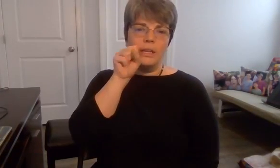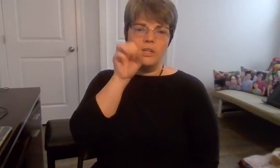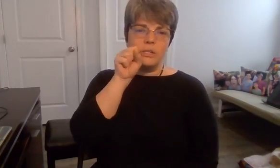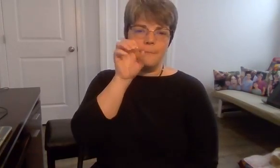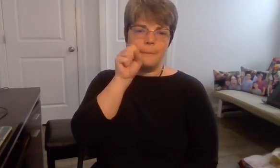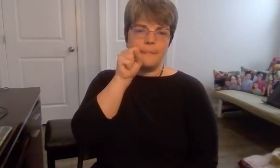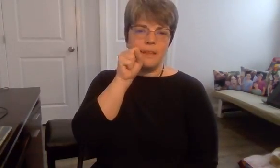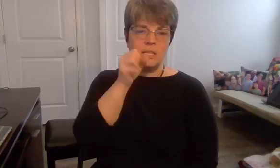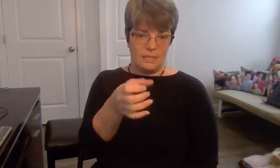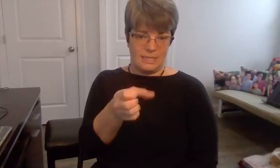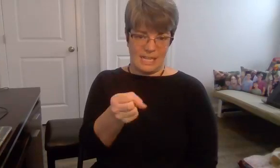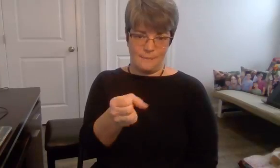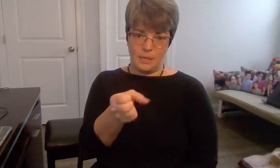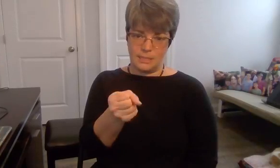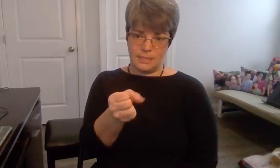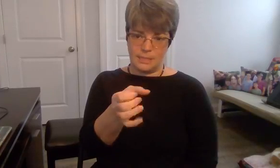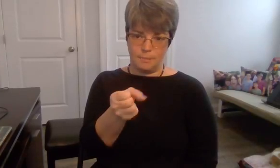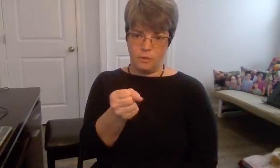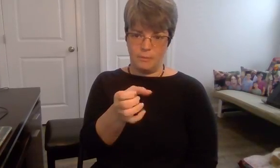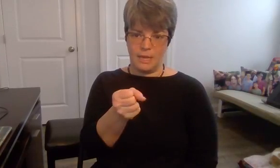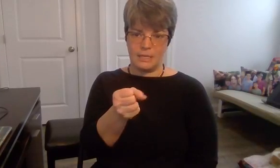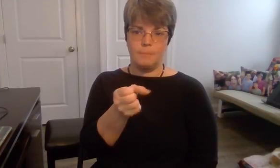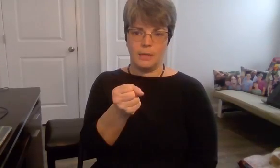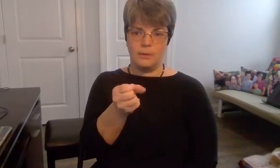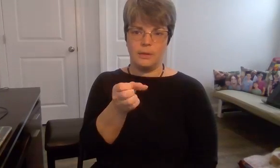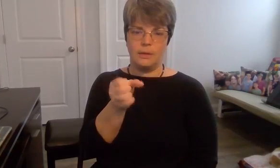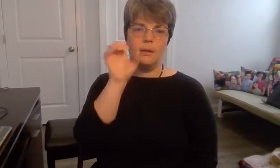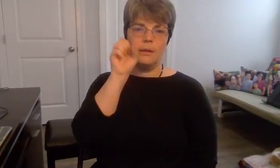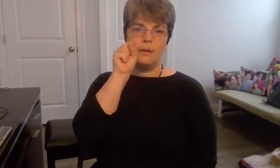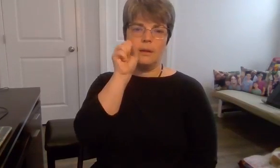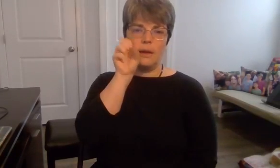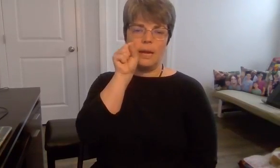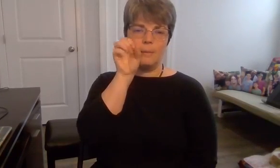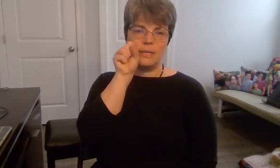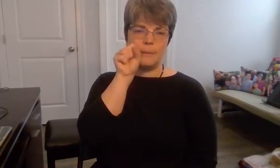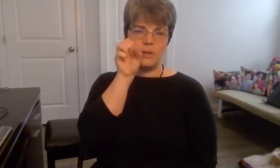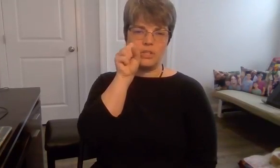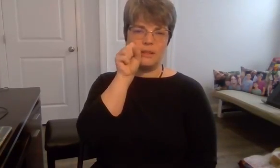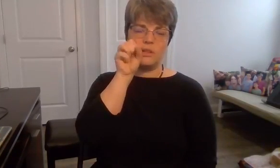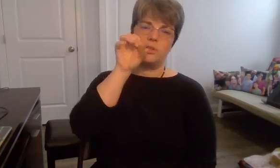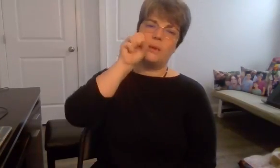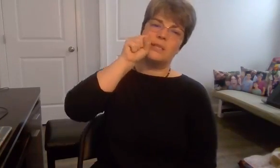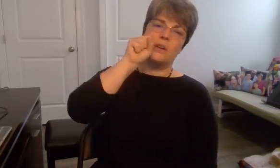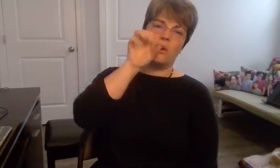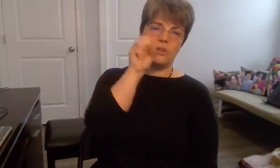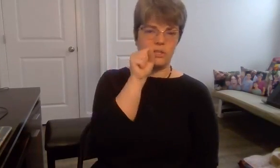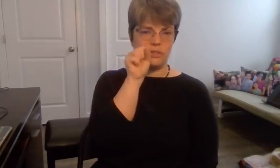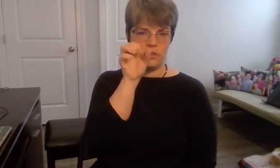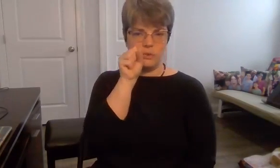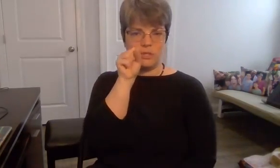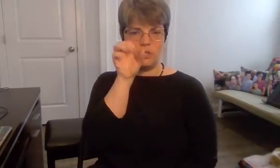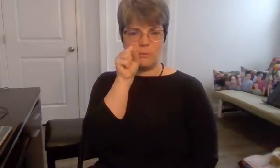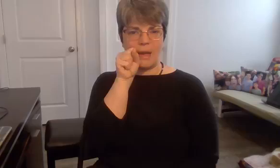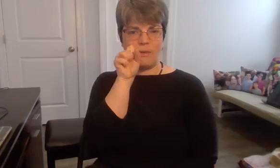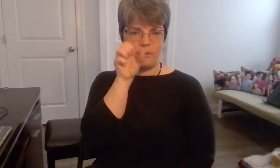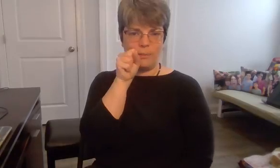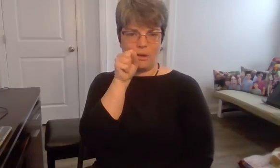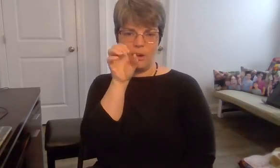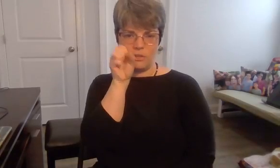Orange. Same movement as milk, but it's up on your chin, like you're squeezing an orange juice into your mouth from the orange,